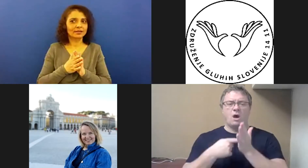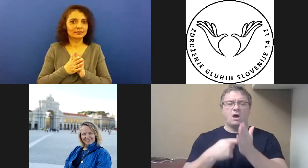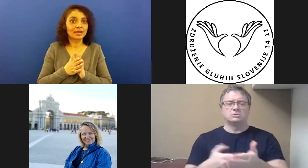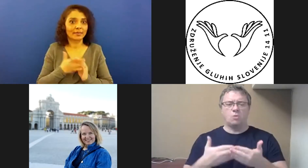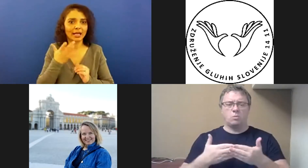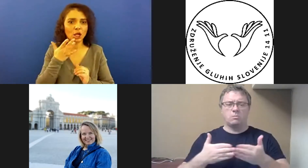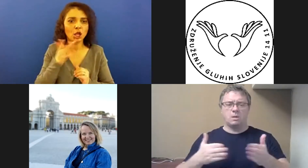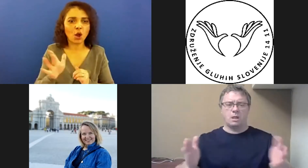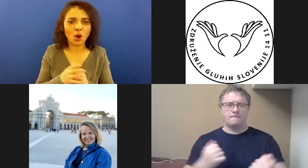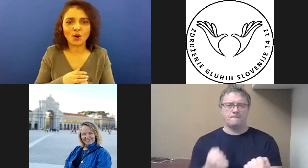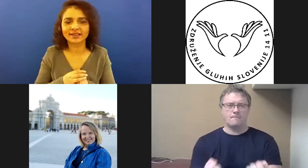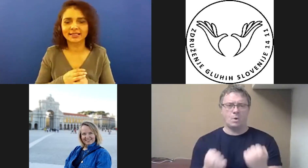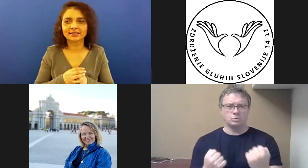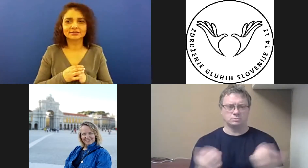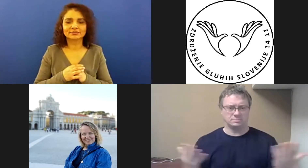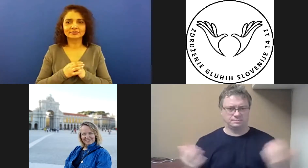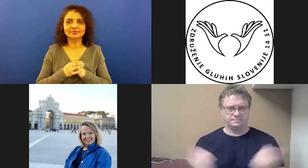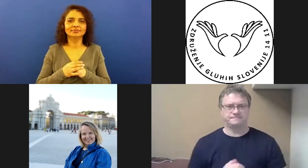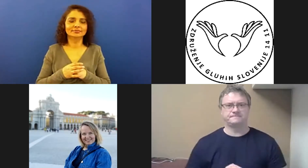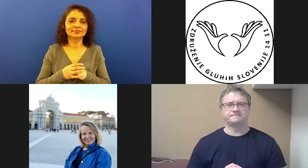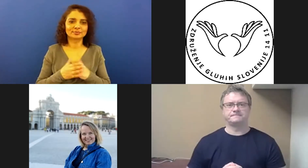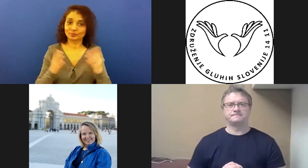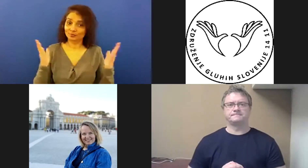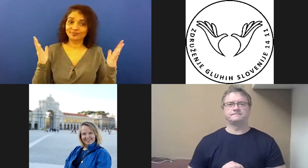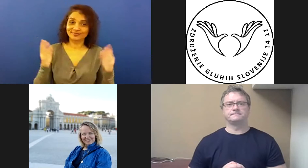I have learned to stand up for myself. I was lucky.